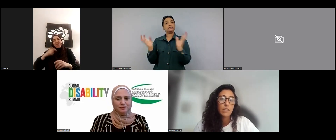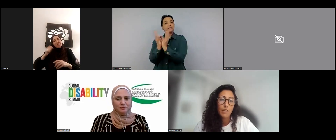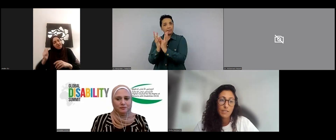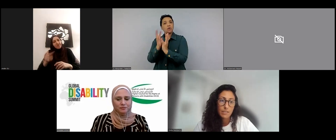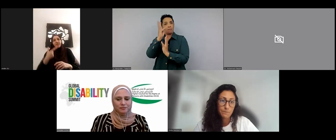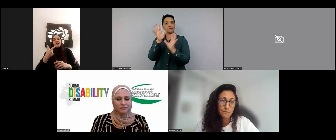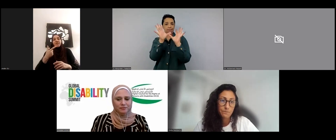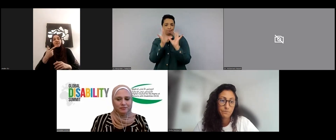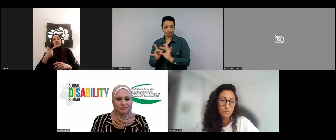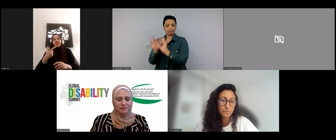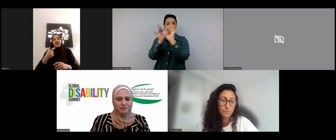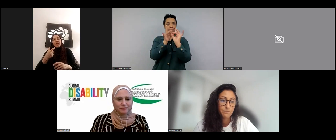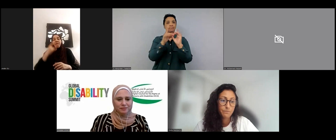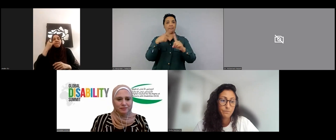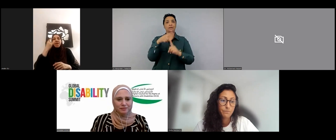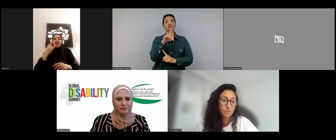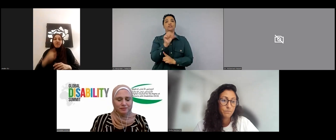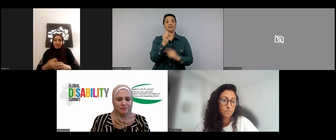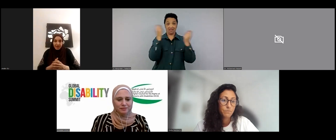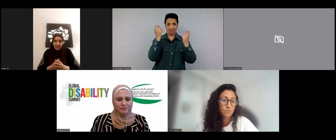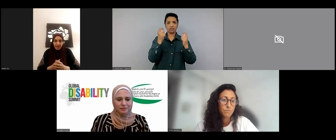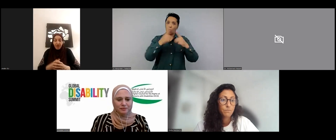GDS-related events.